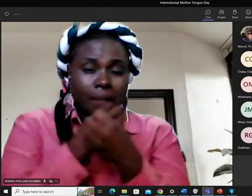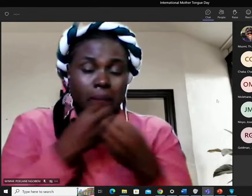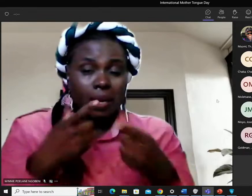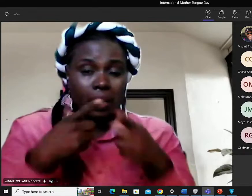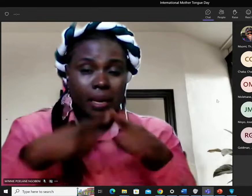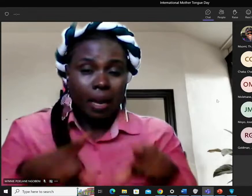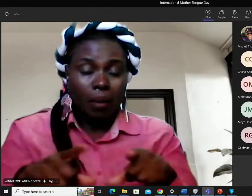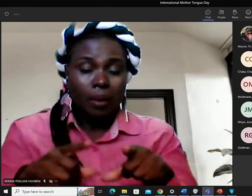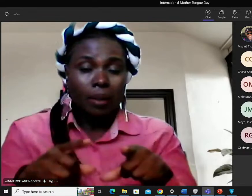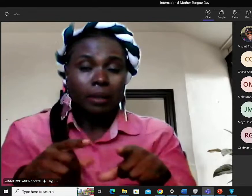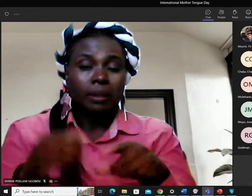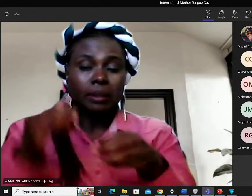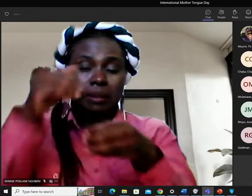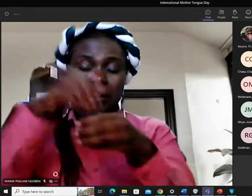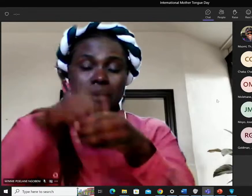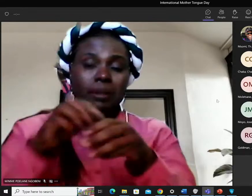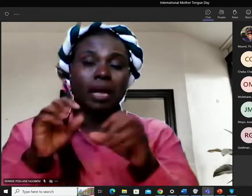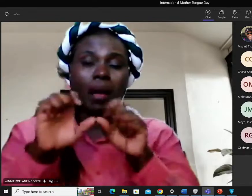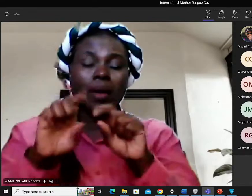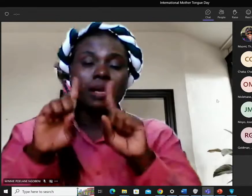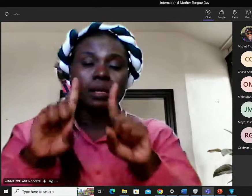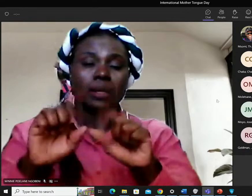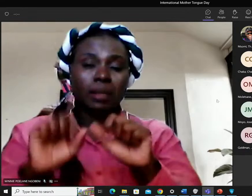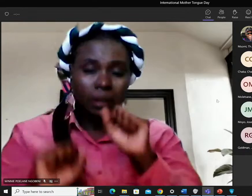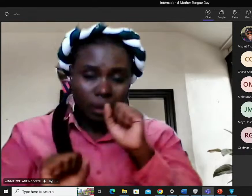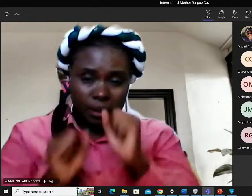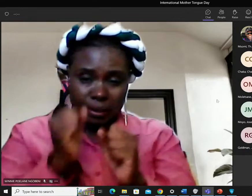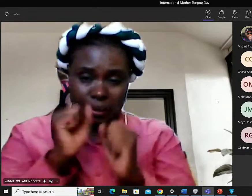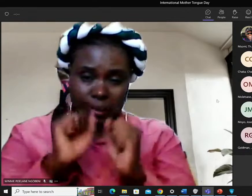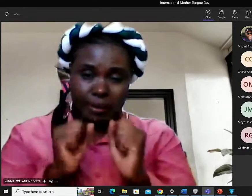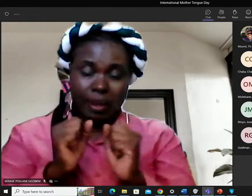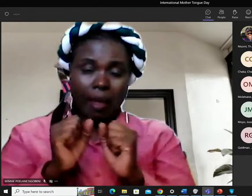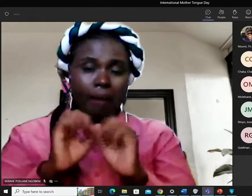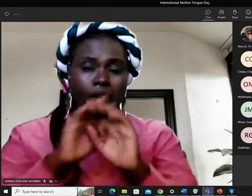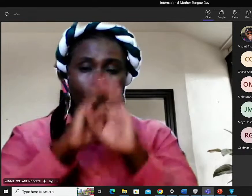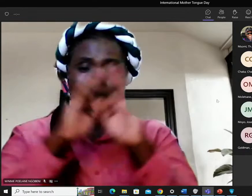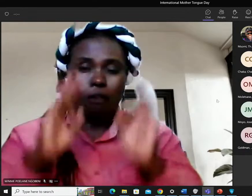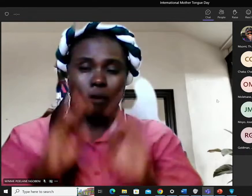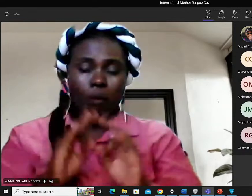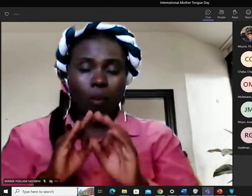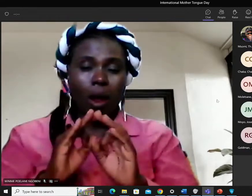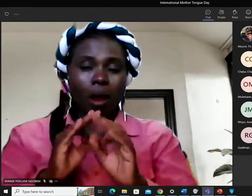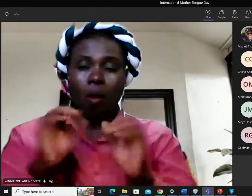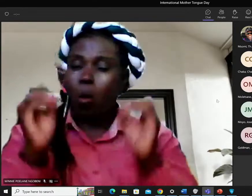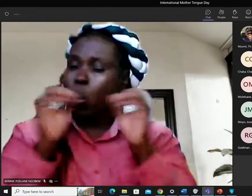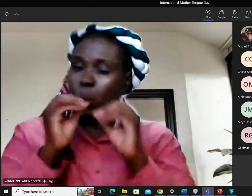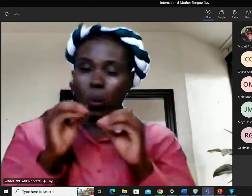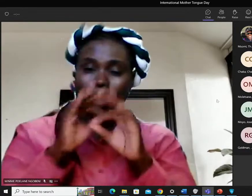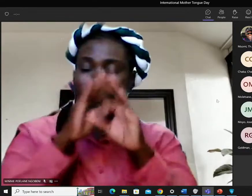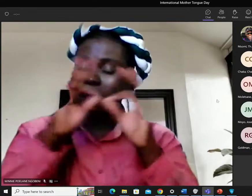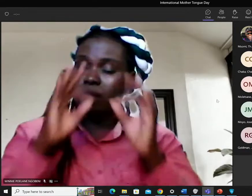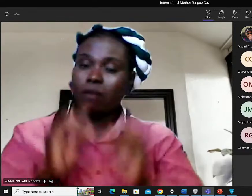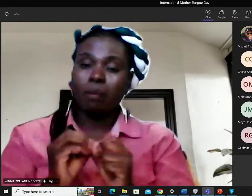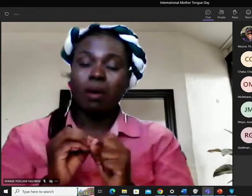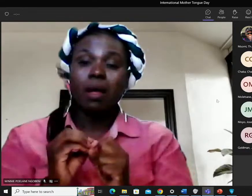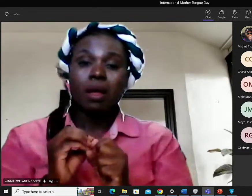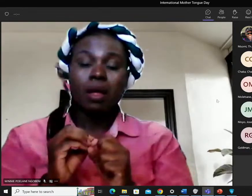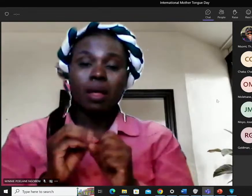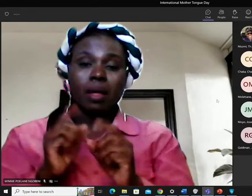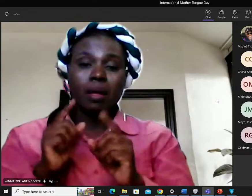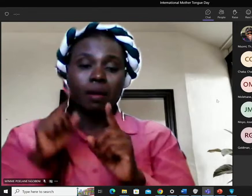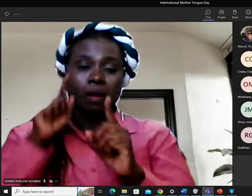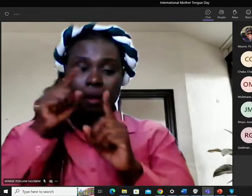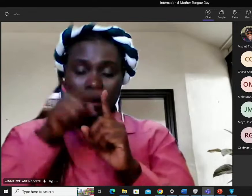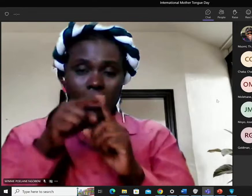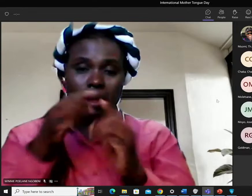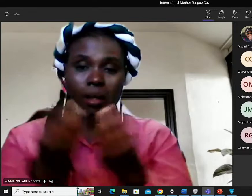in our education system, whether be it formal or informal, the following recommendations can be put in place